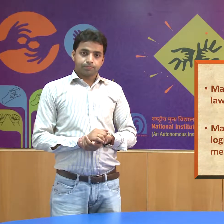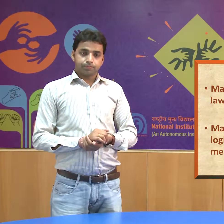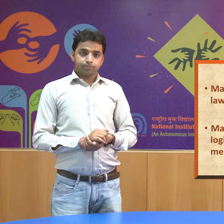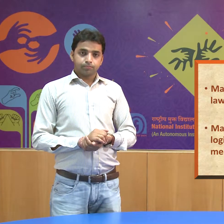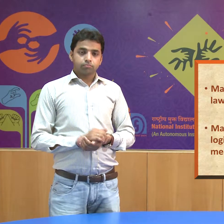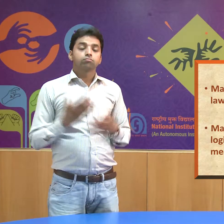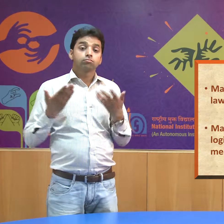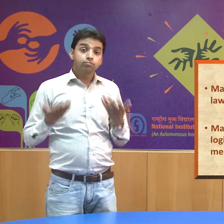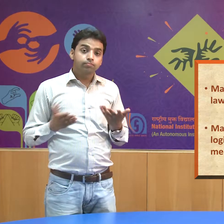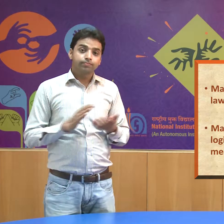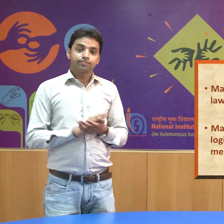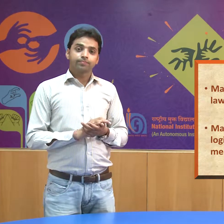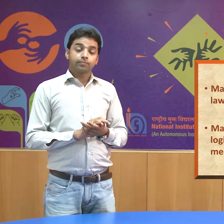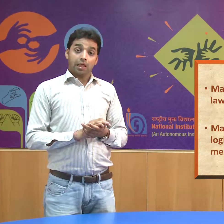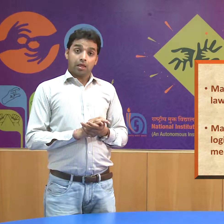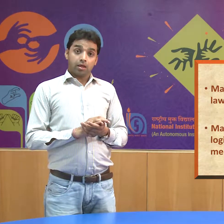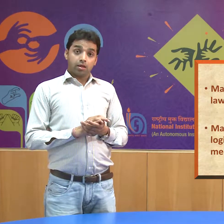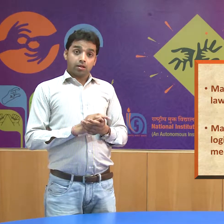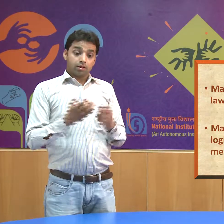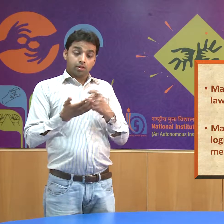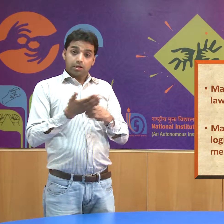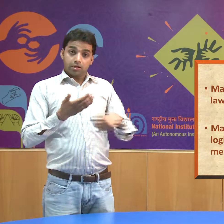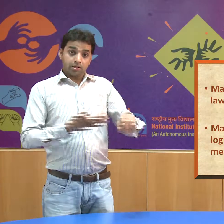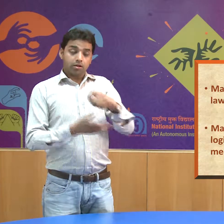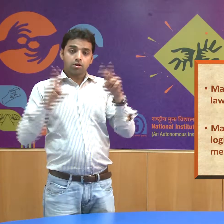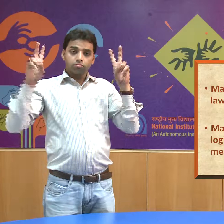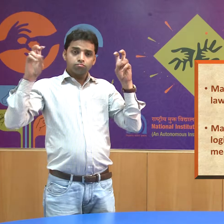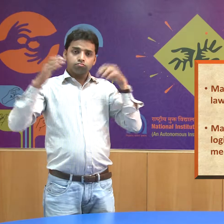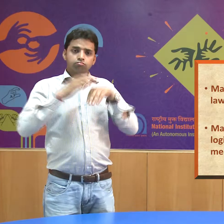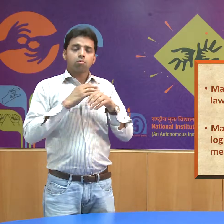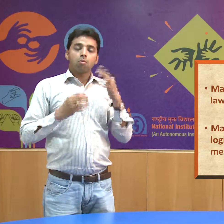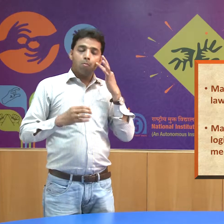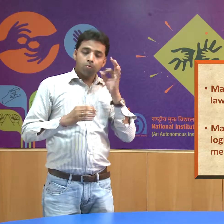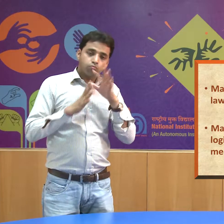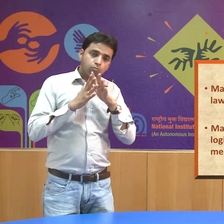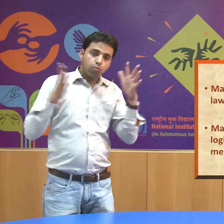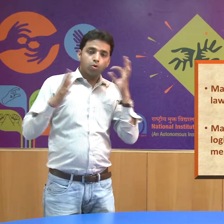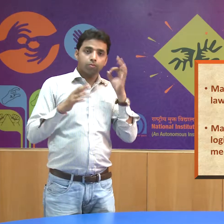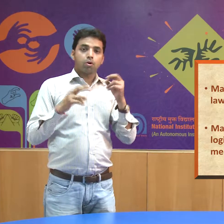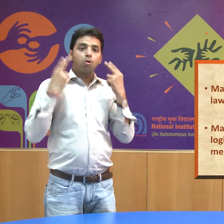However, rational subjects become more important and popular among people.